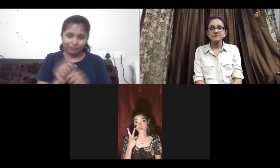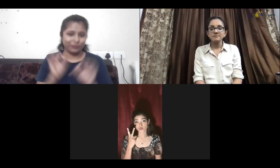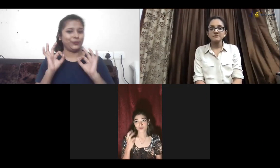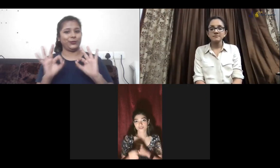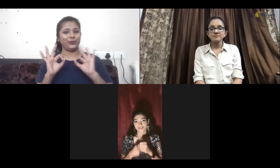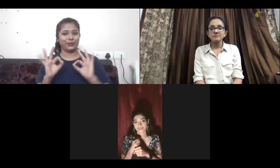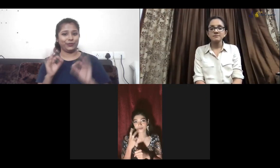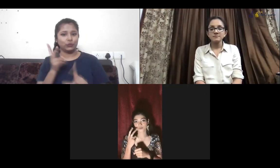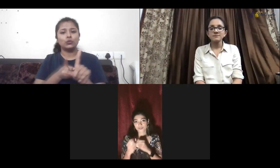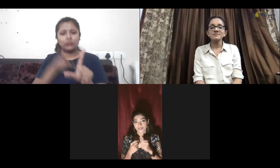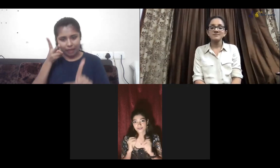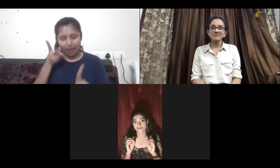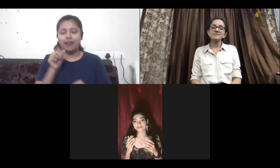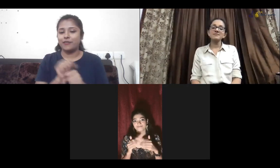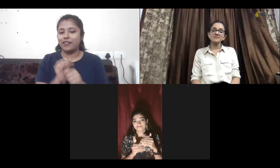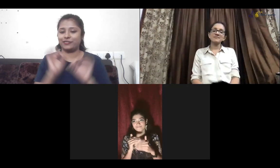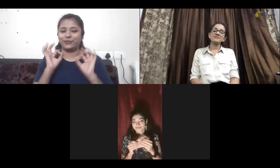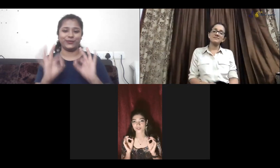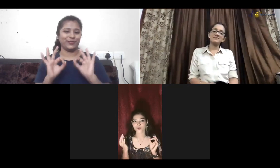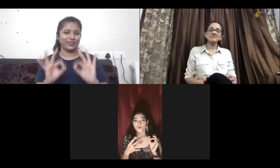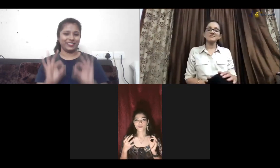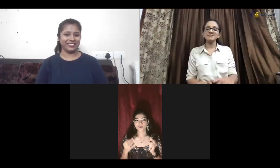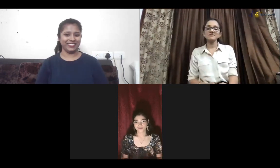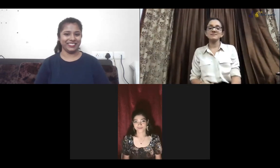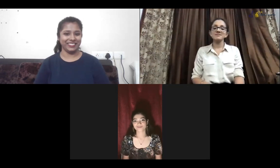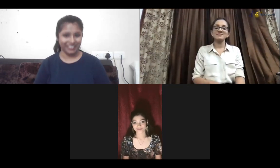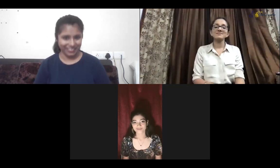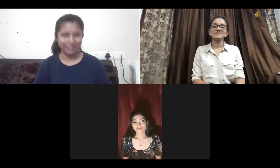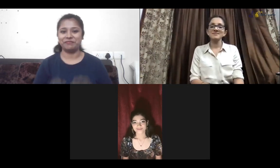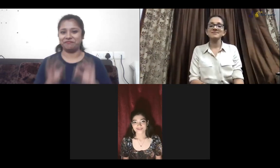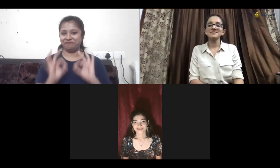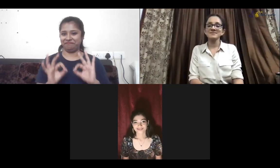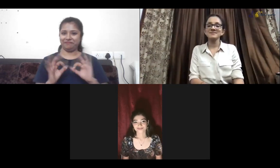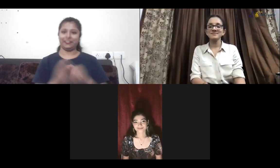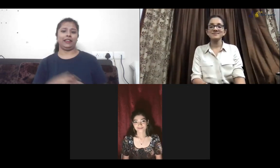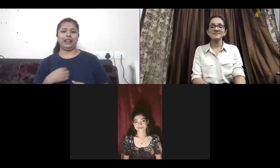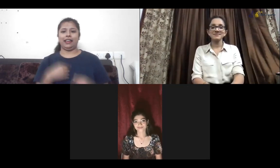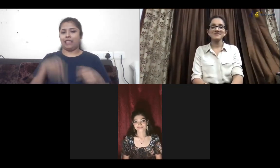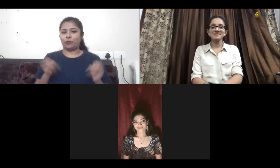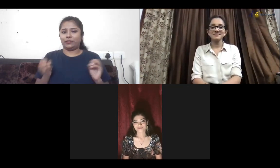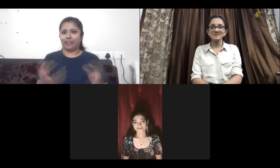3 years. No, 2 years. 2 years. Okay, great. Nice.